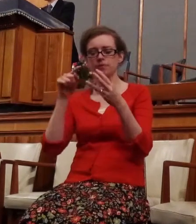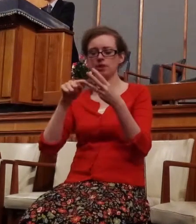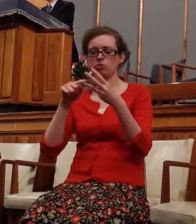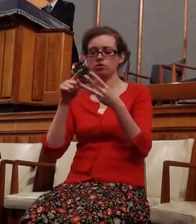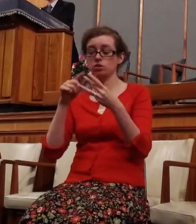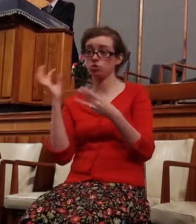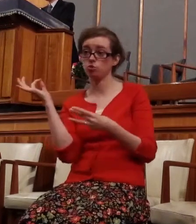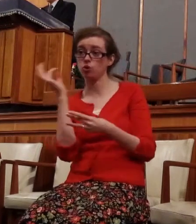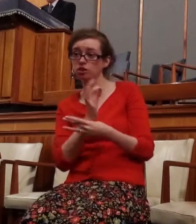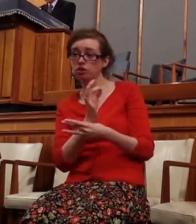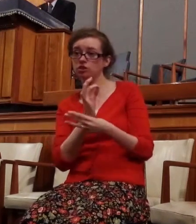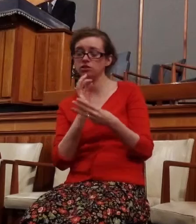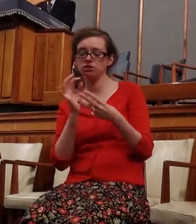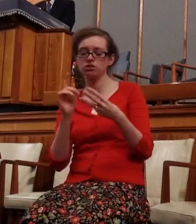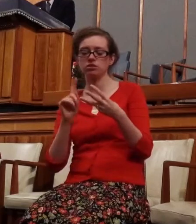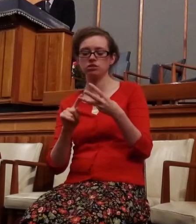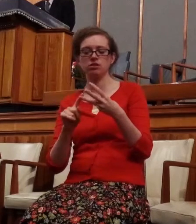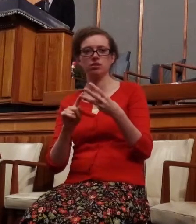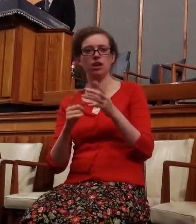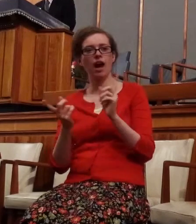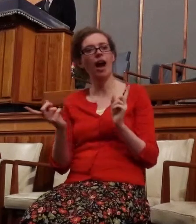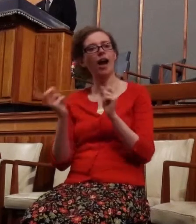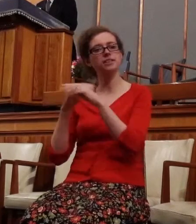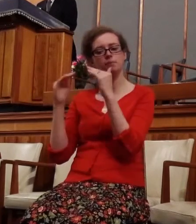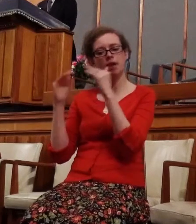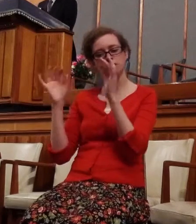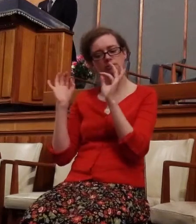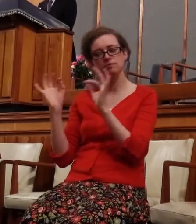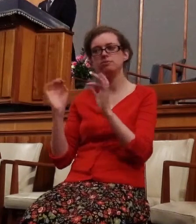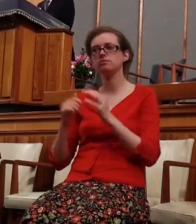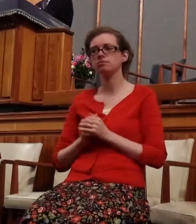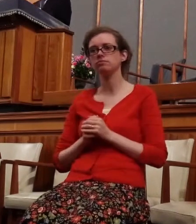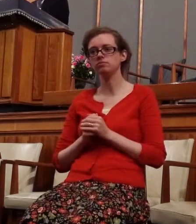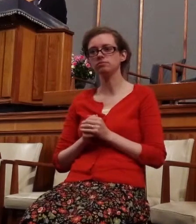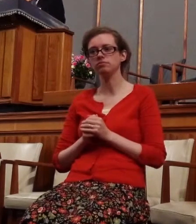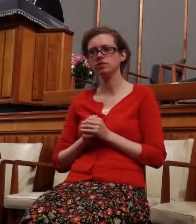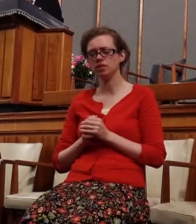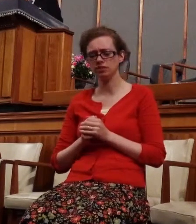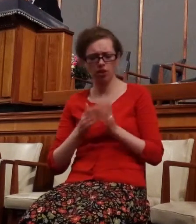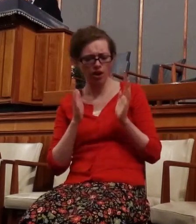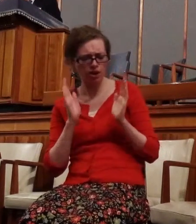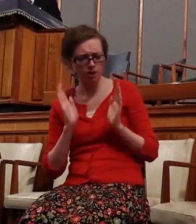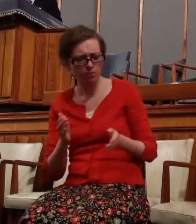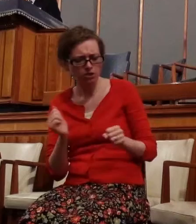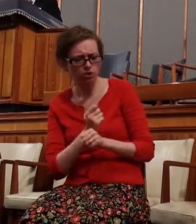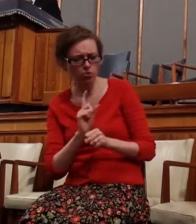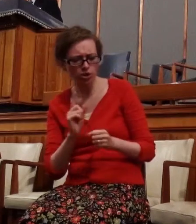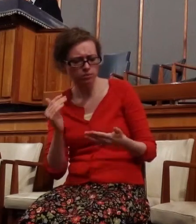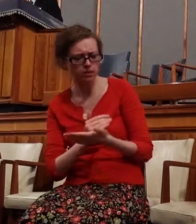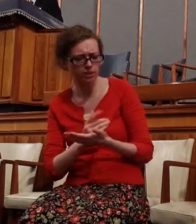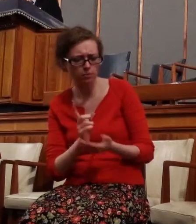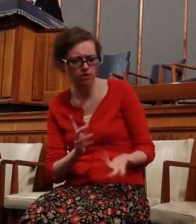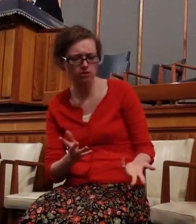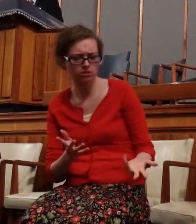perfect answer. What must I do to be saved? Silas,